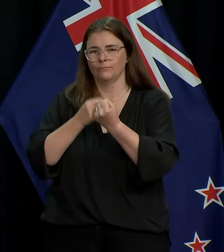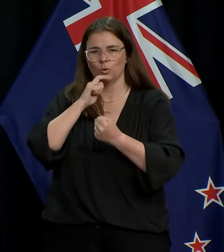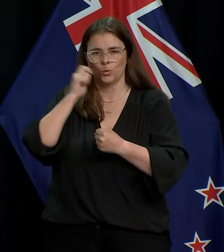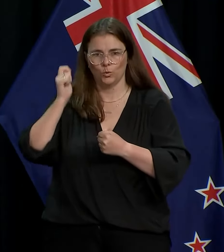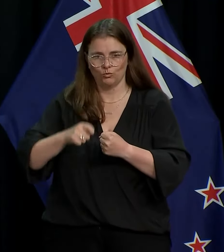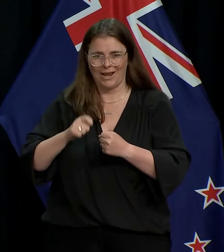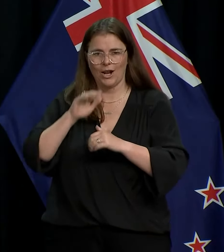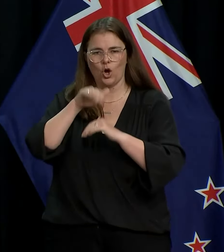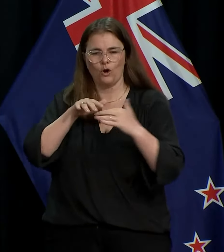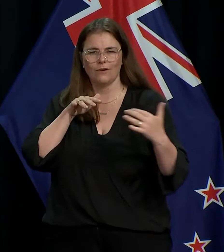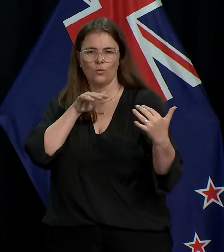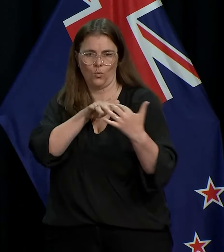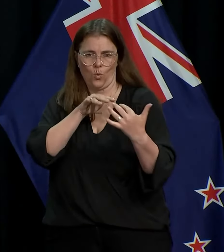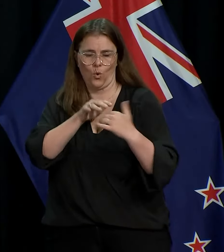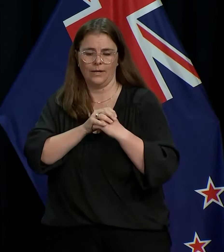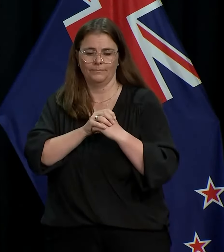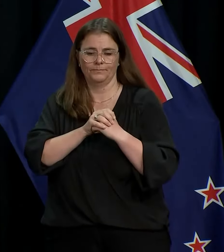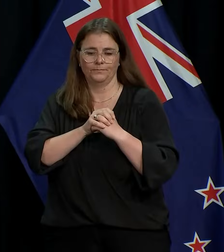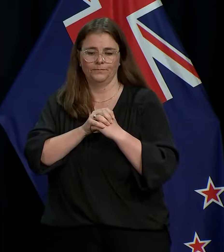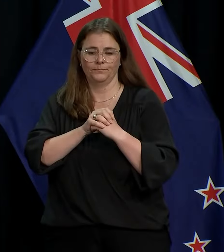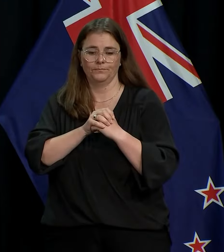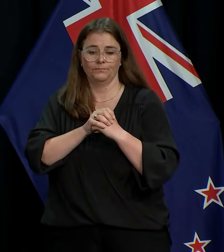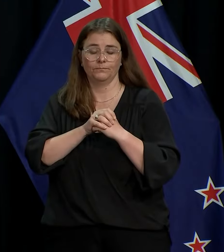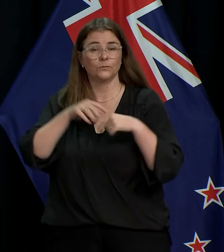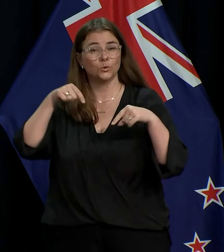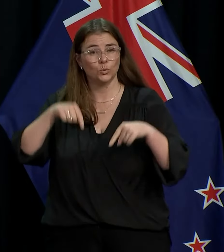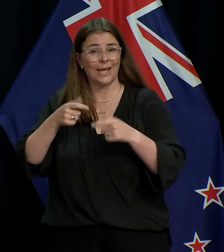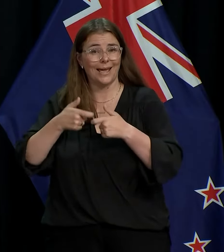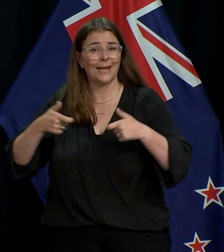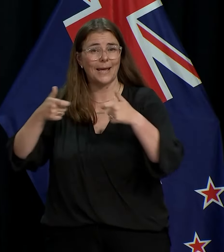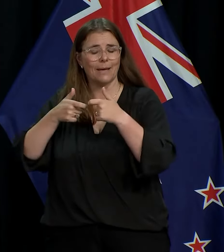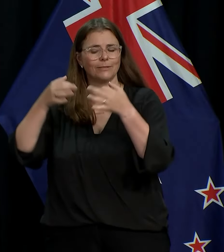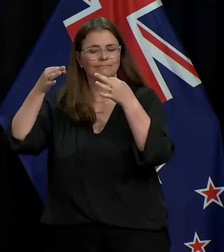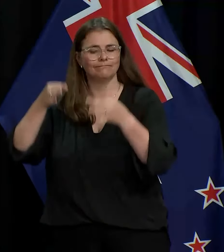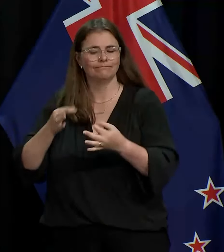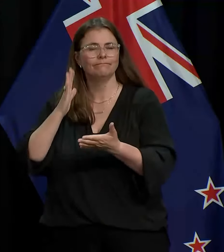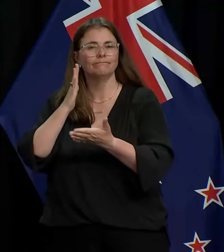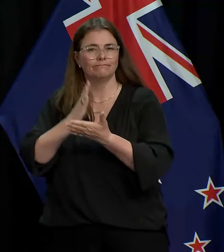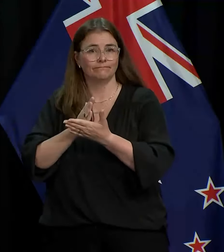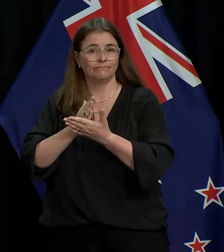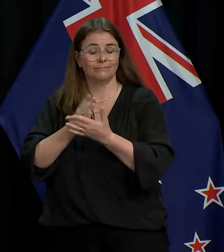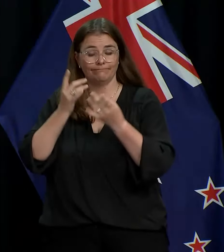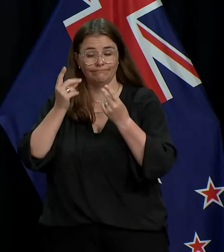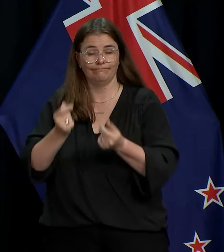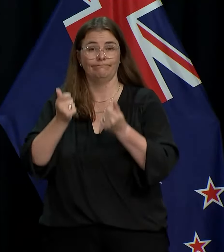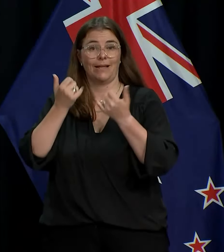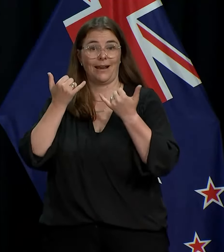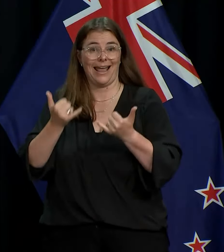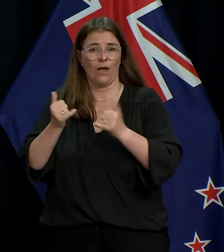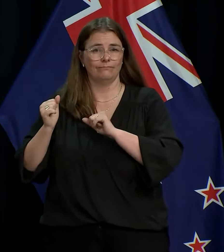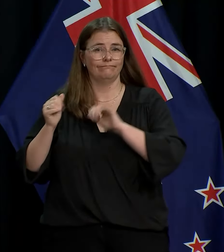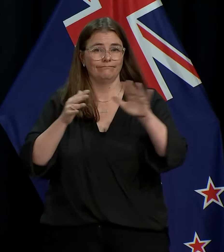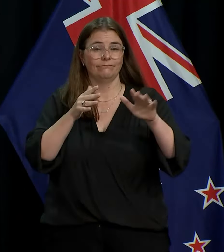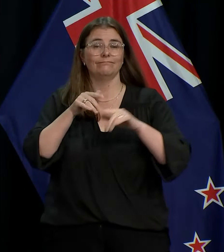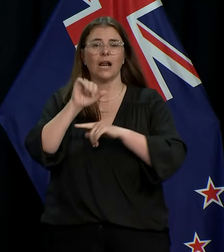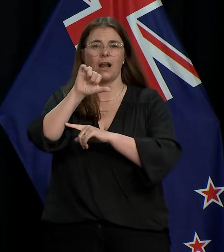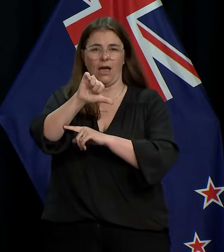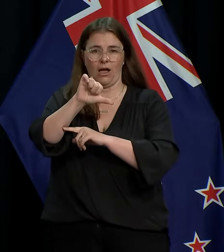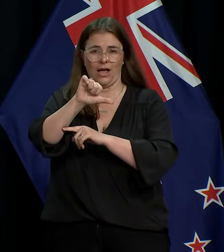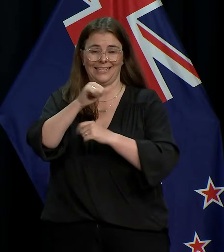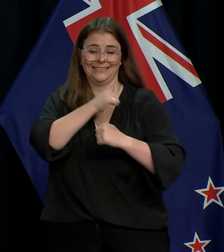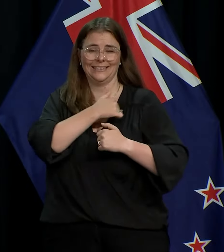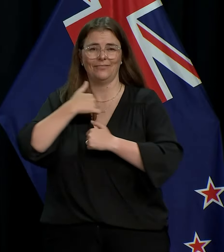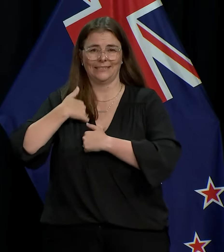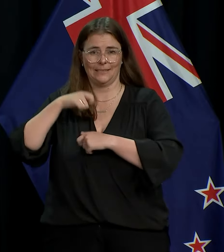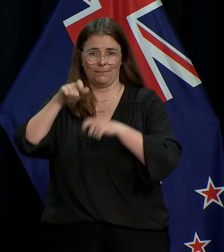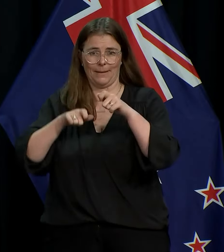defence against Russia's invasion. Today, Cabinet has confirmed an immediate deployment of 9 New Zealand Defence